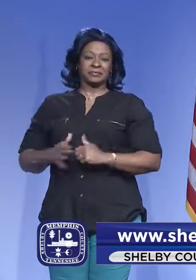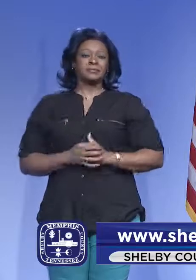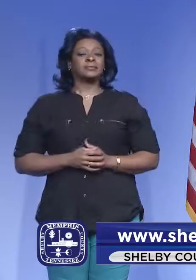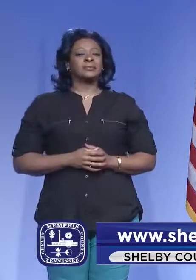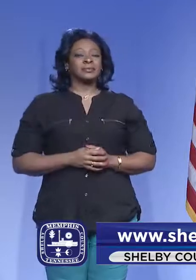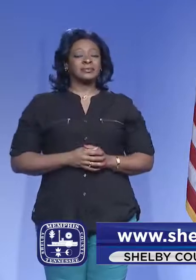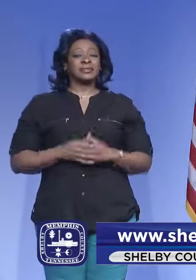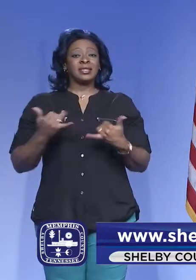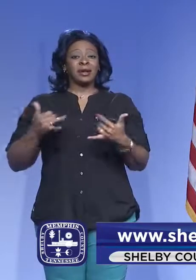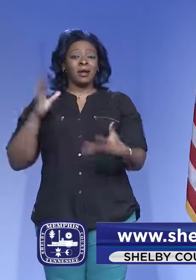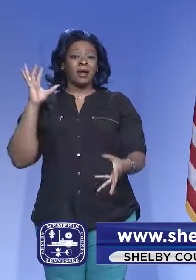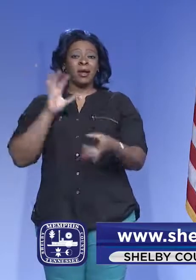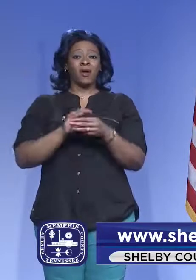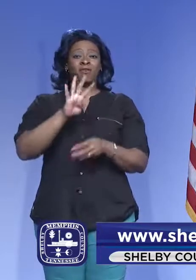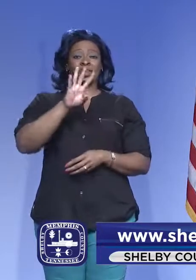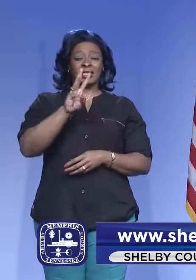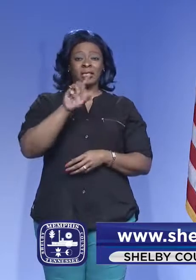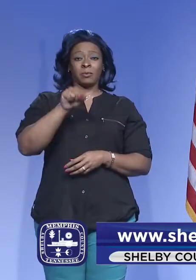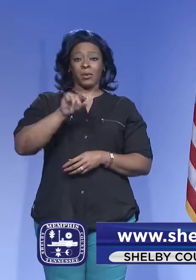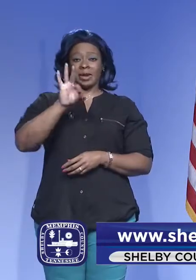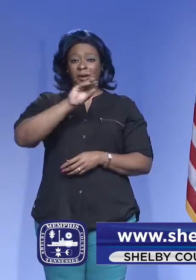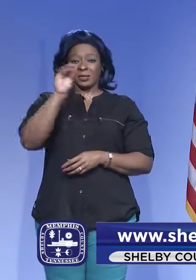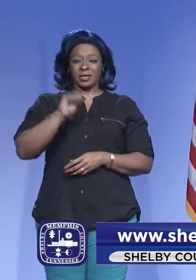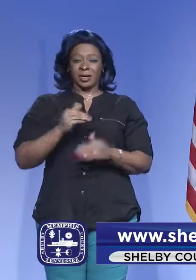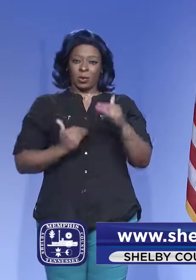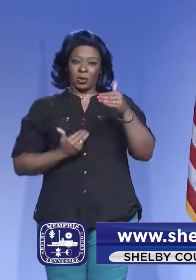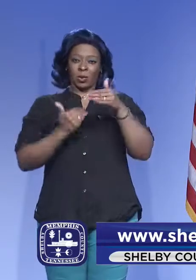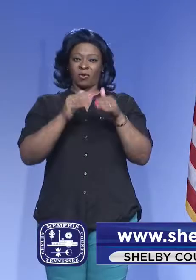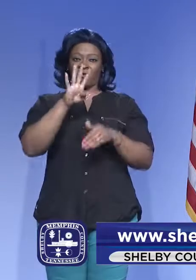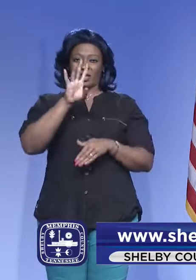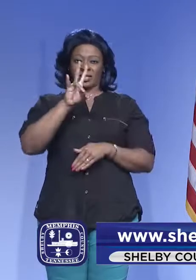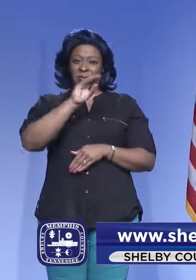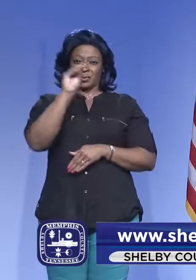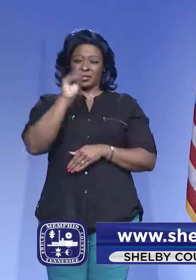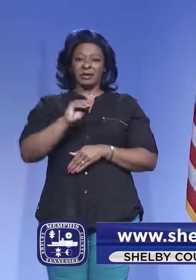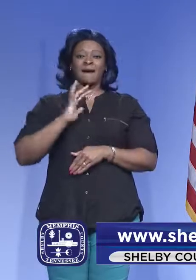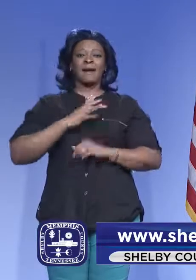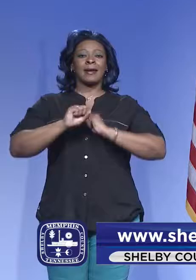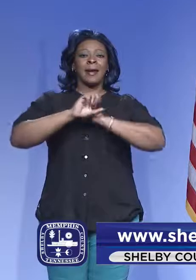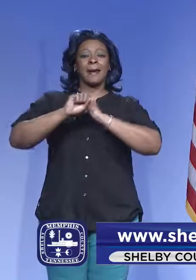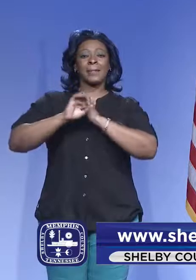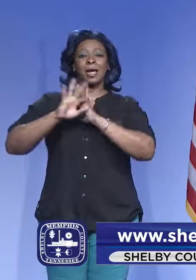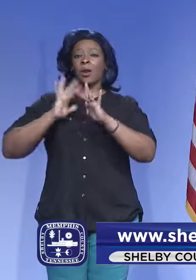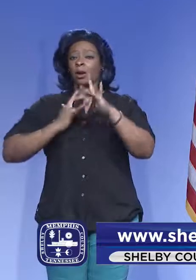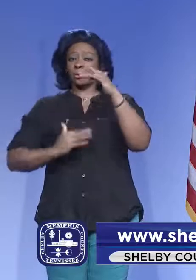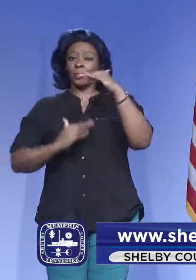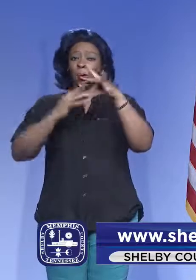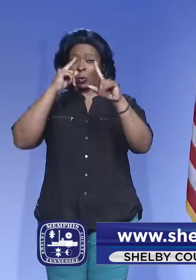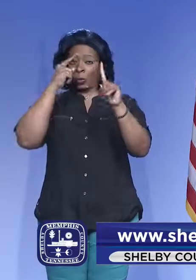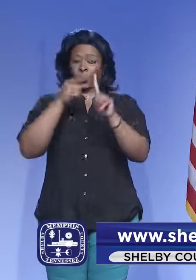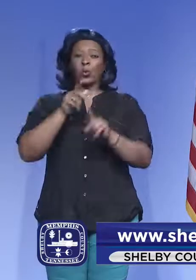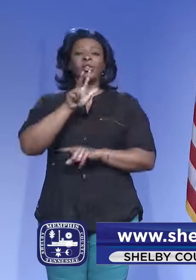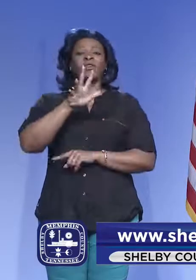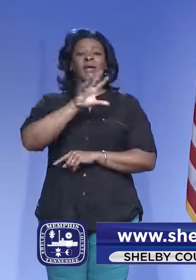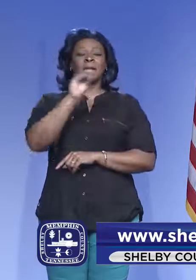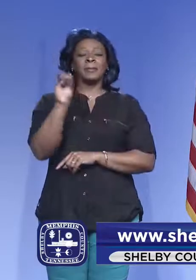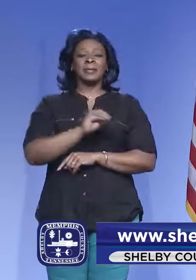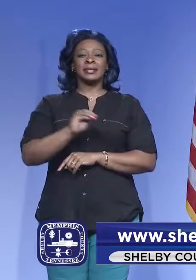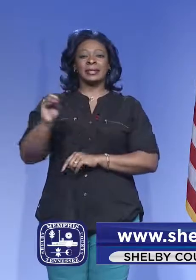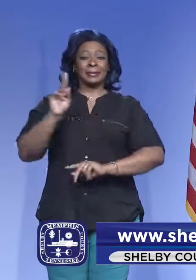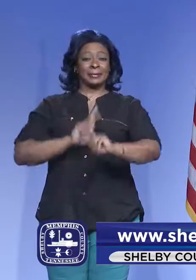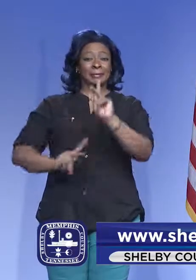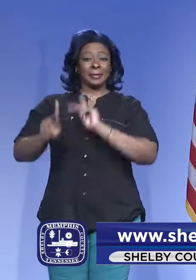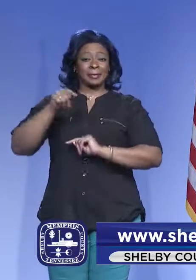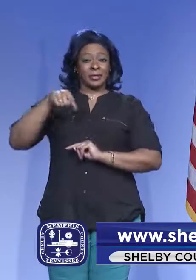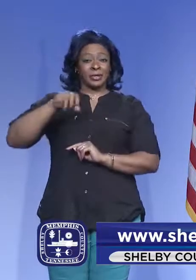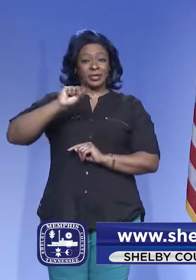That brings us to 46.9%, almost 47% of our campaign goal, and 35% of the people